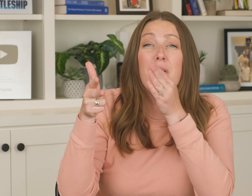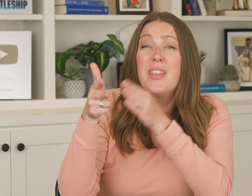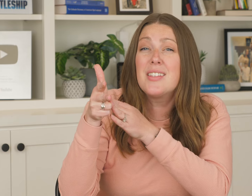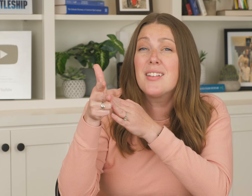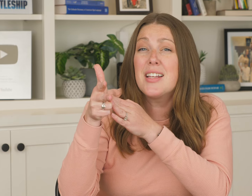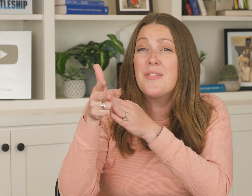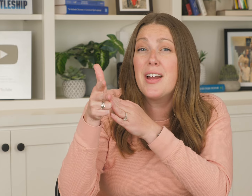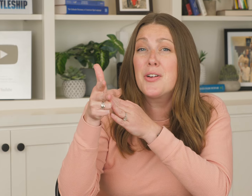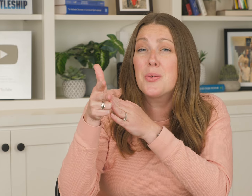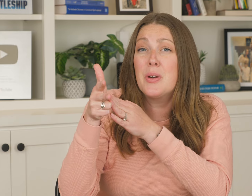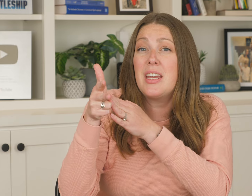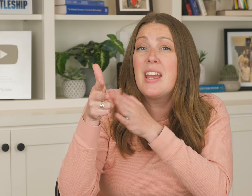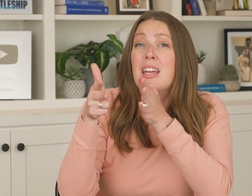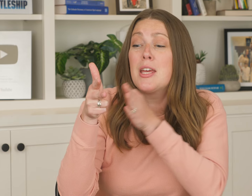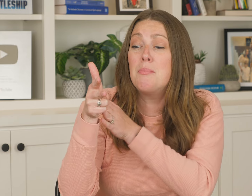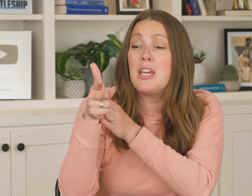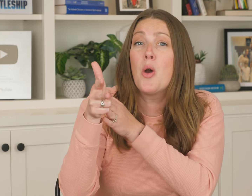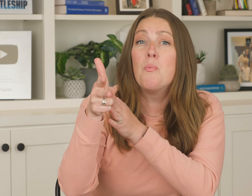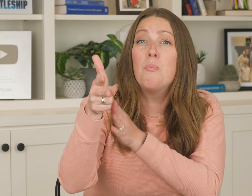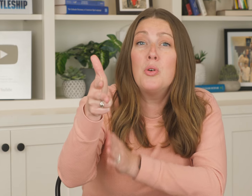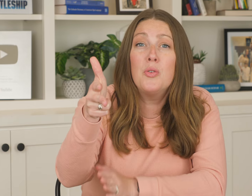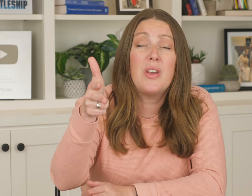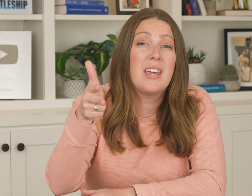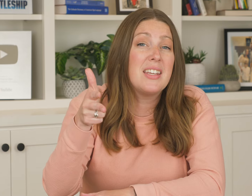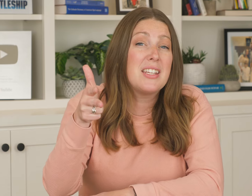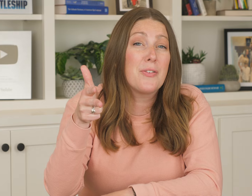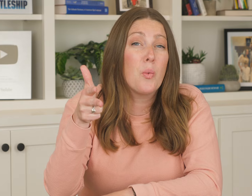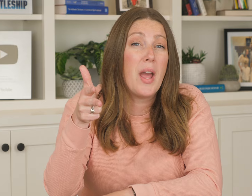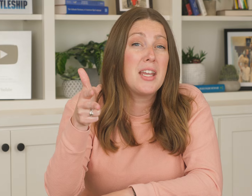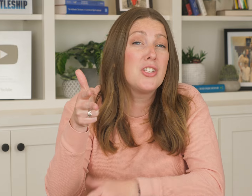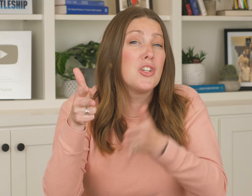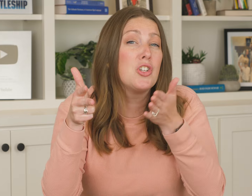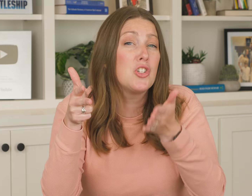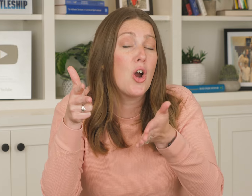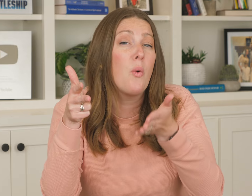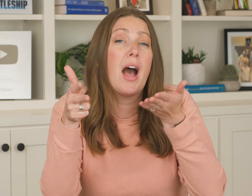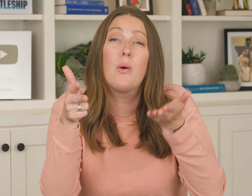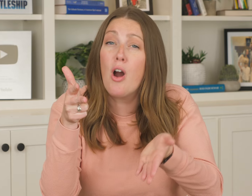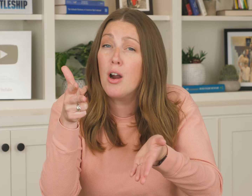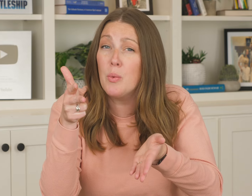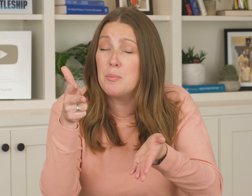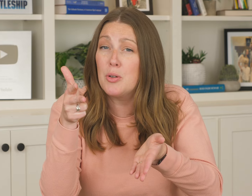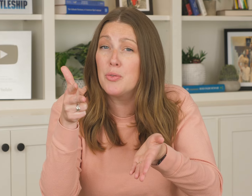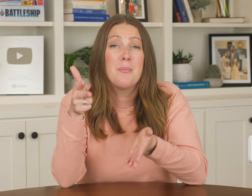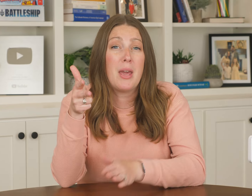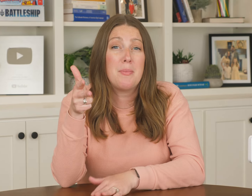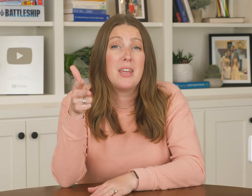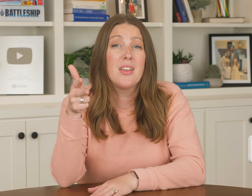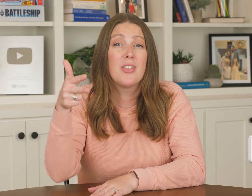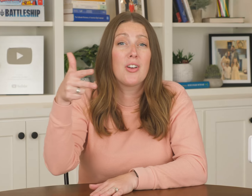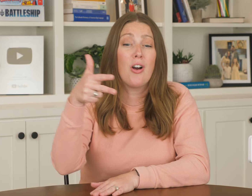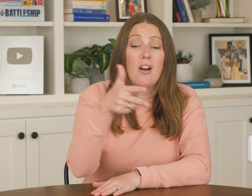this classifier three can be moving in different ways to show how a car would move. Maybe the car